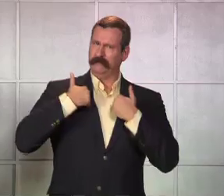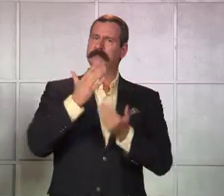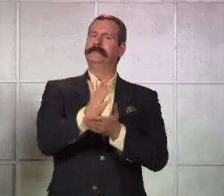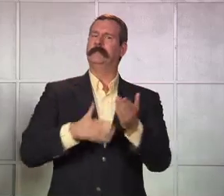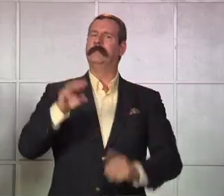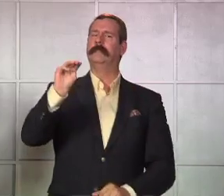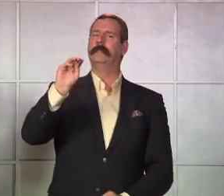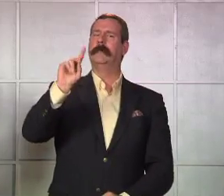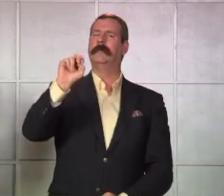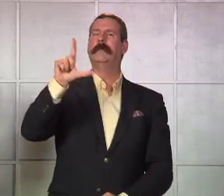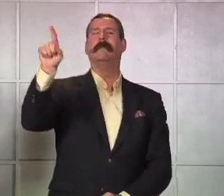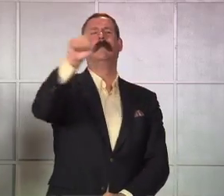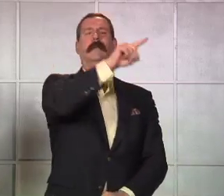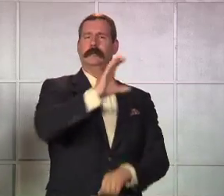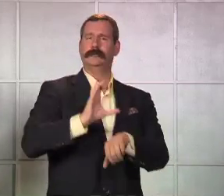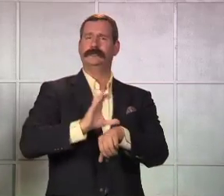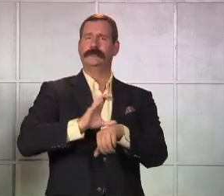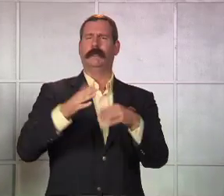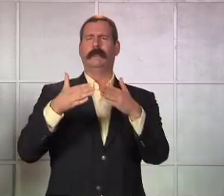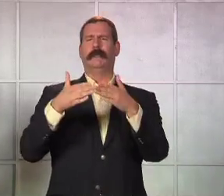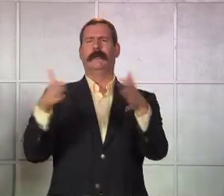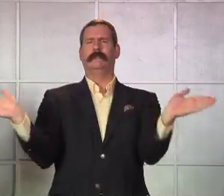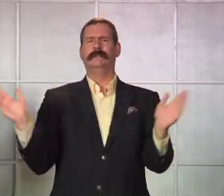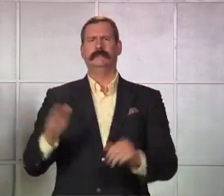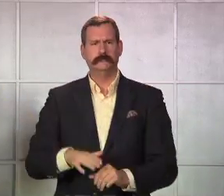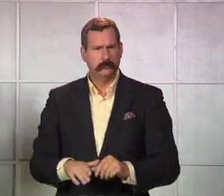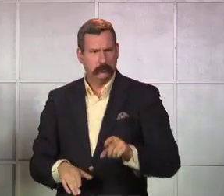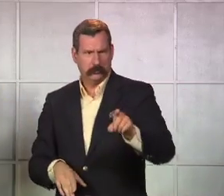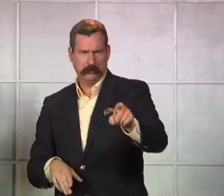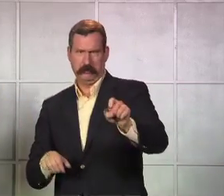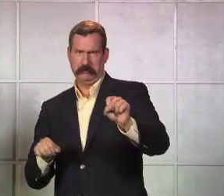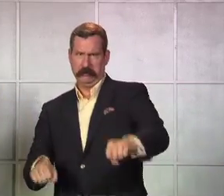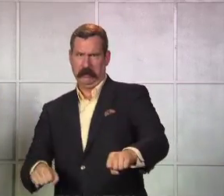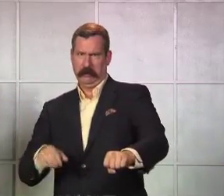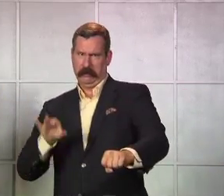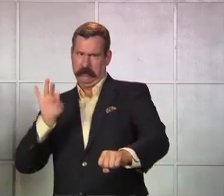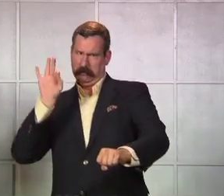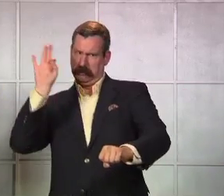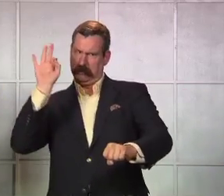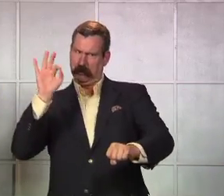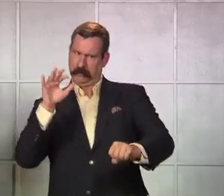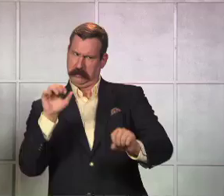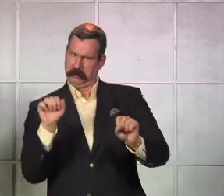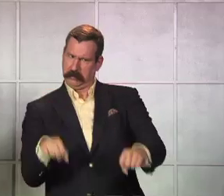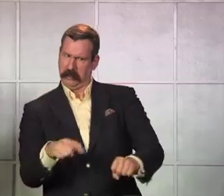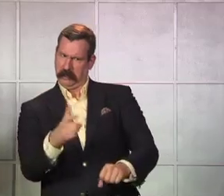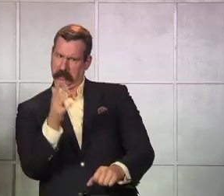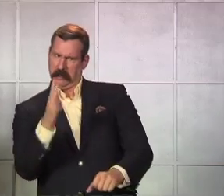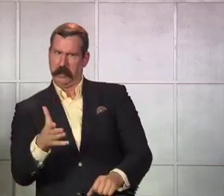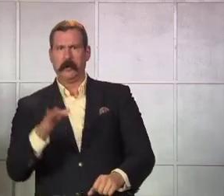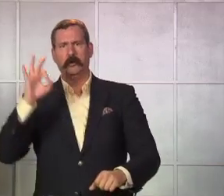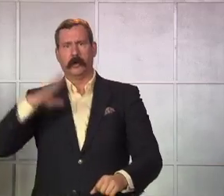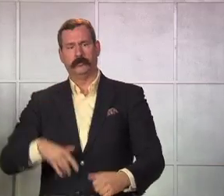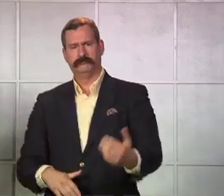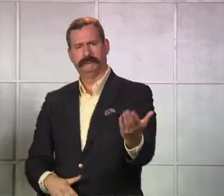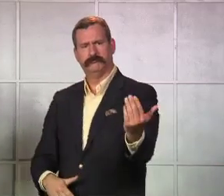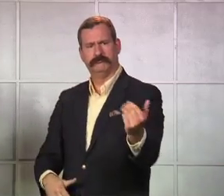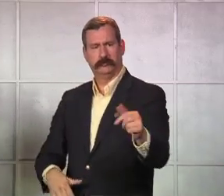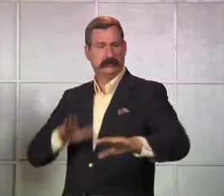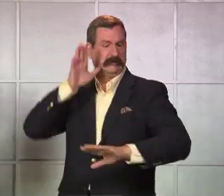different church models. Equipping others in the church might mean that a pastor recognizes preaching skills in another person and asks that person to come forward